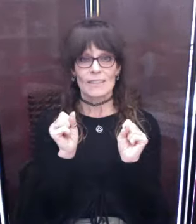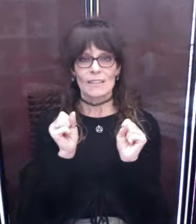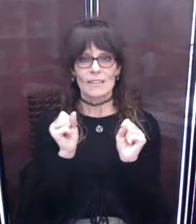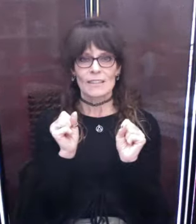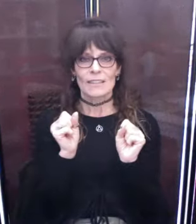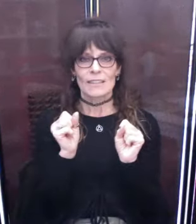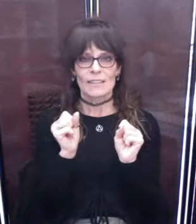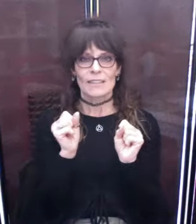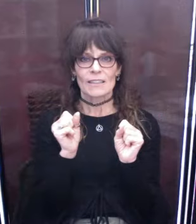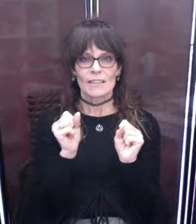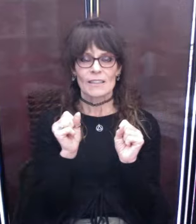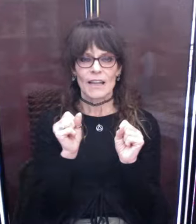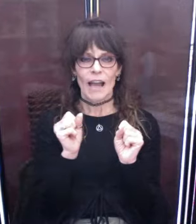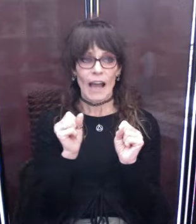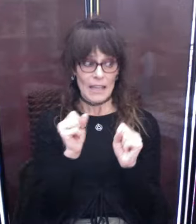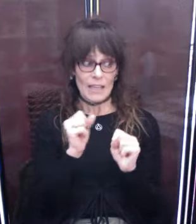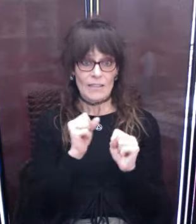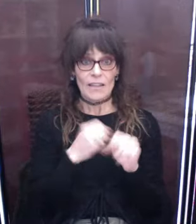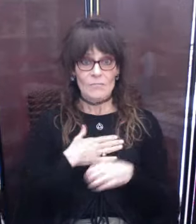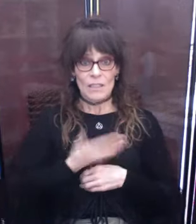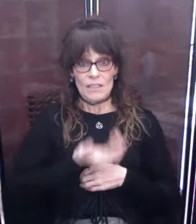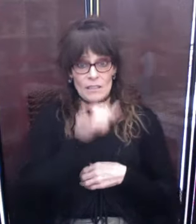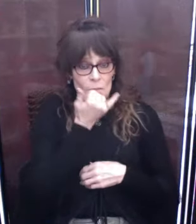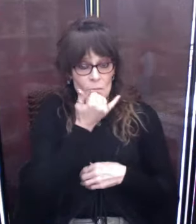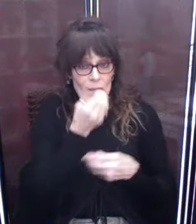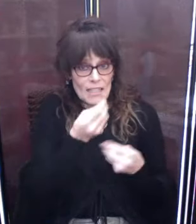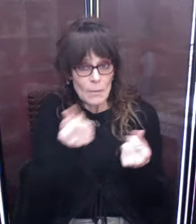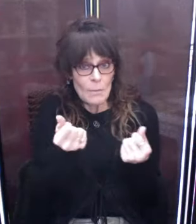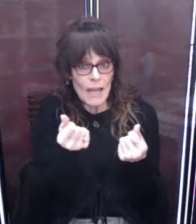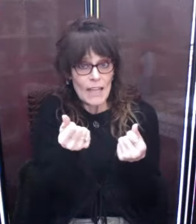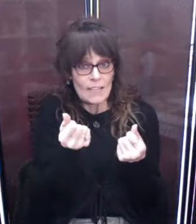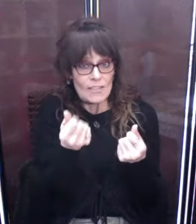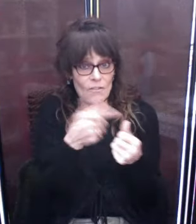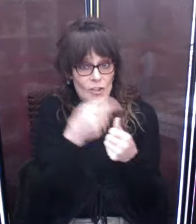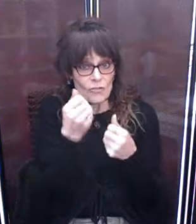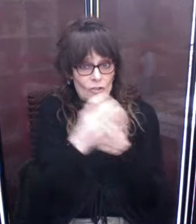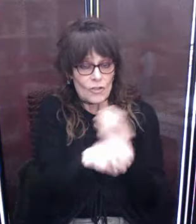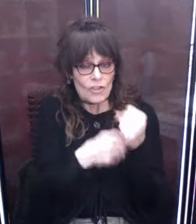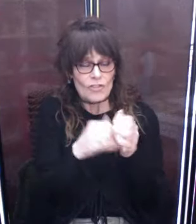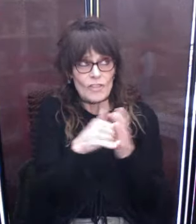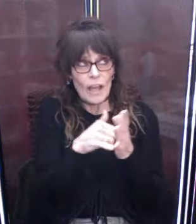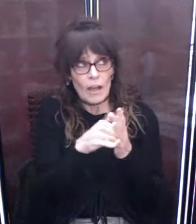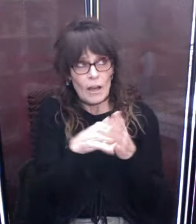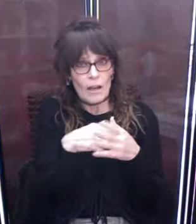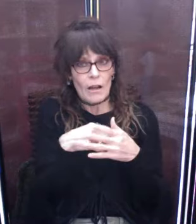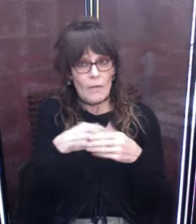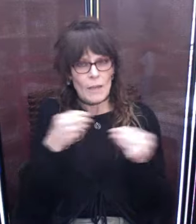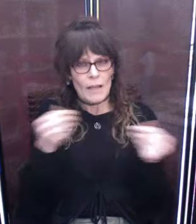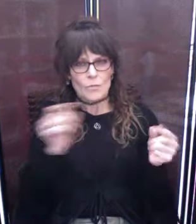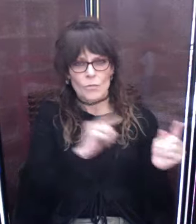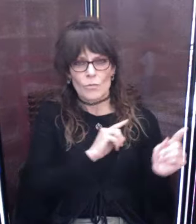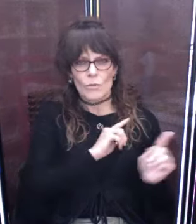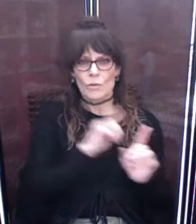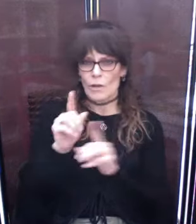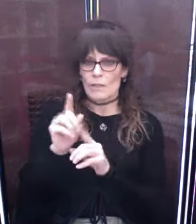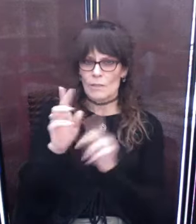I had made some amends those first couple years. Most of my amends at that point were going to people that I might still want to either crash on their couch